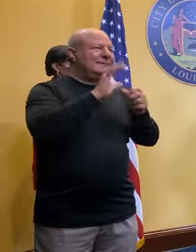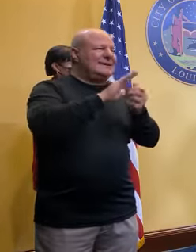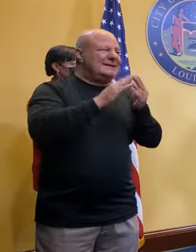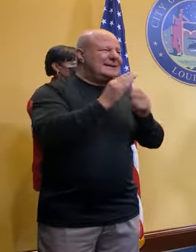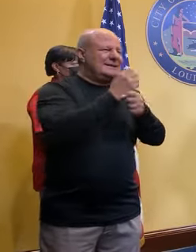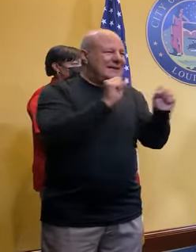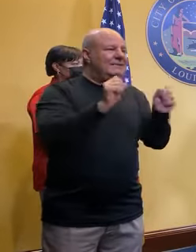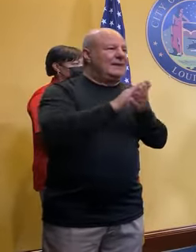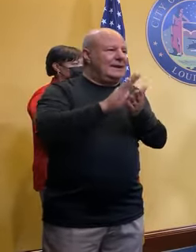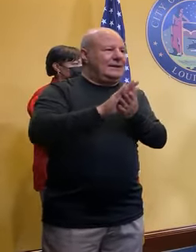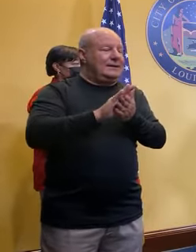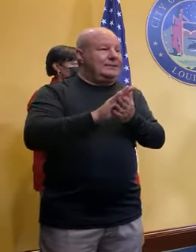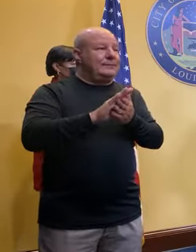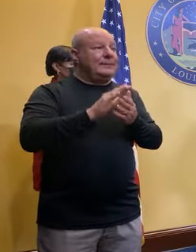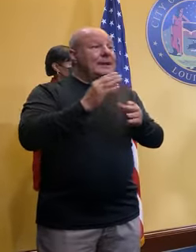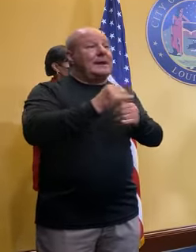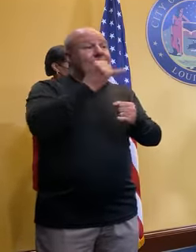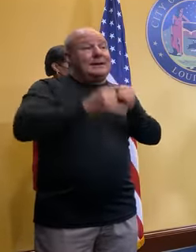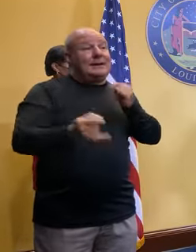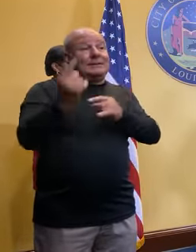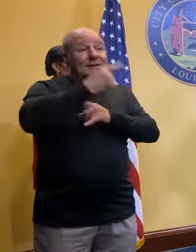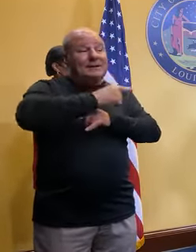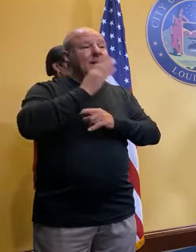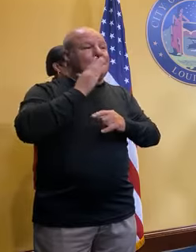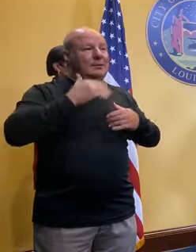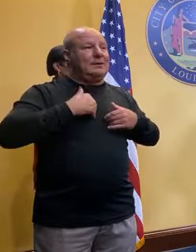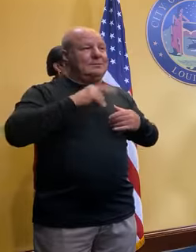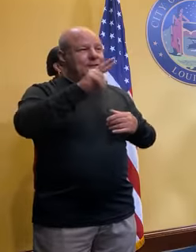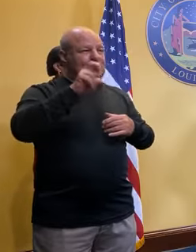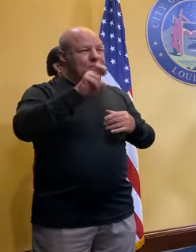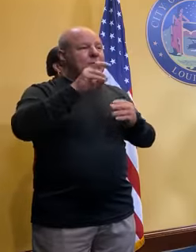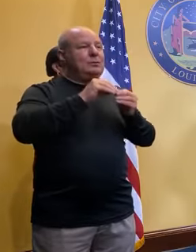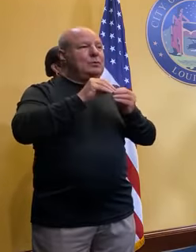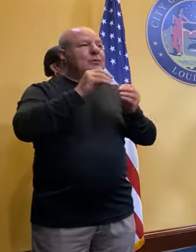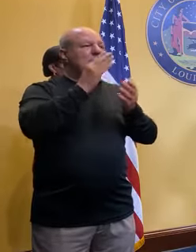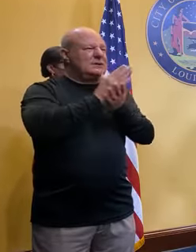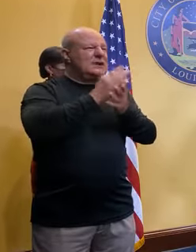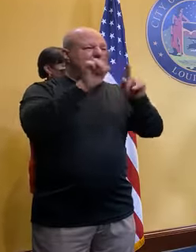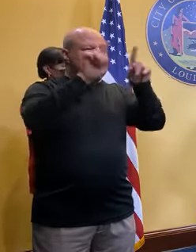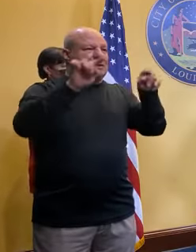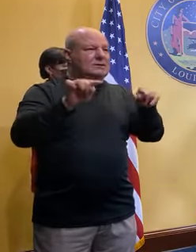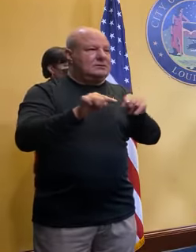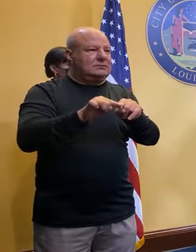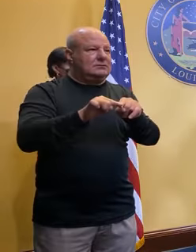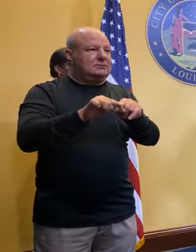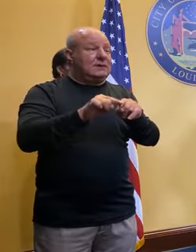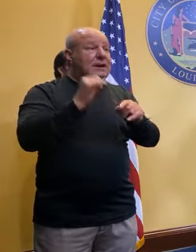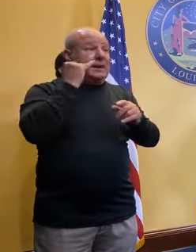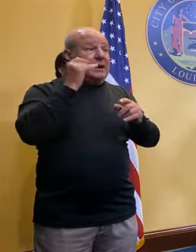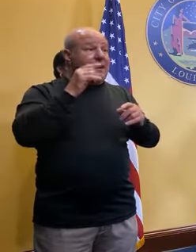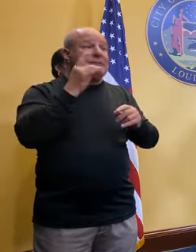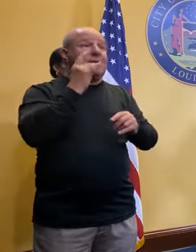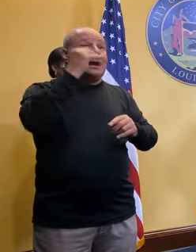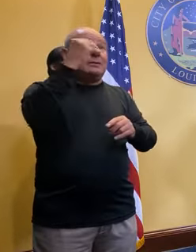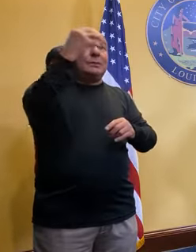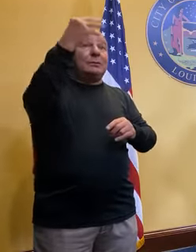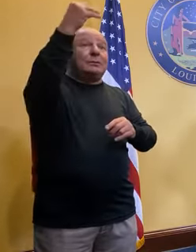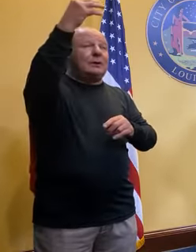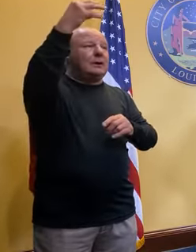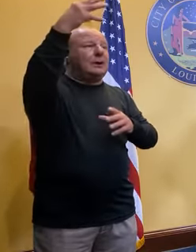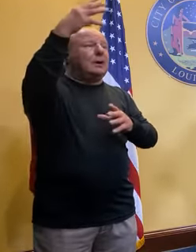have 200 A-frame stop signs up at traffic signals that are down. If you are approaching a traffic signal that